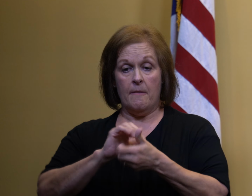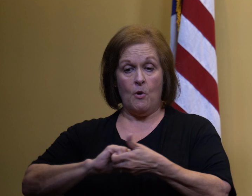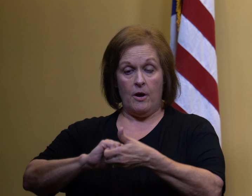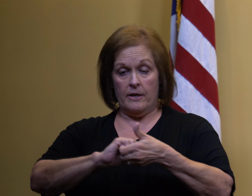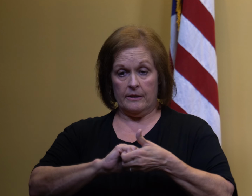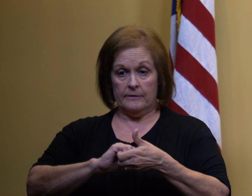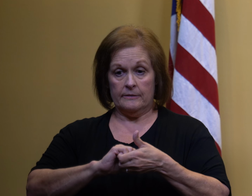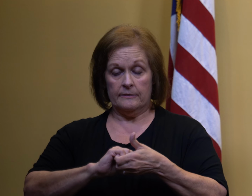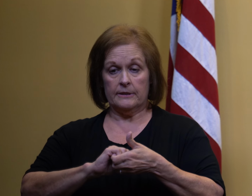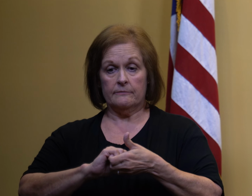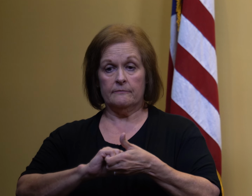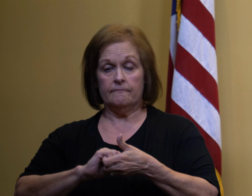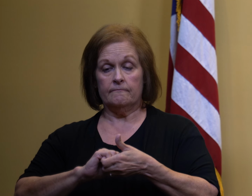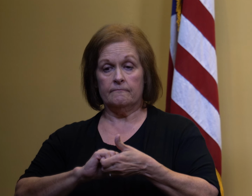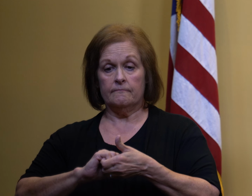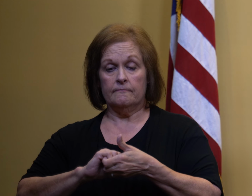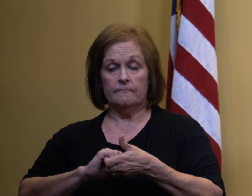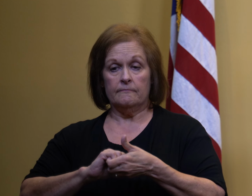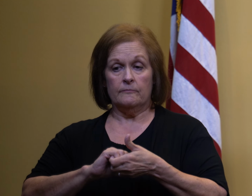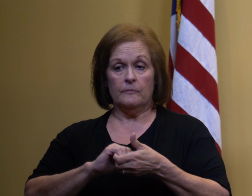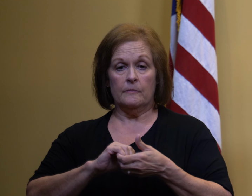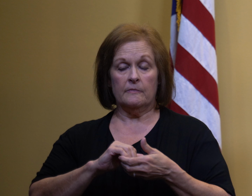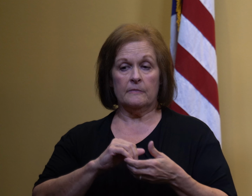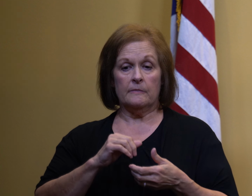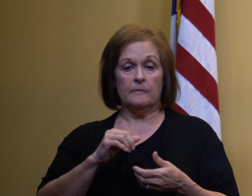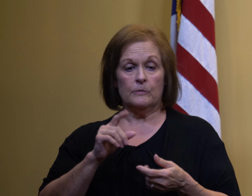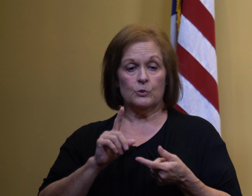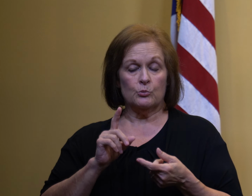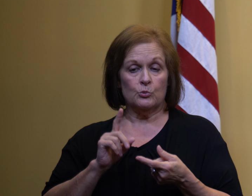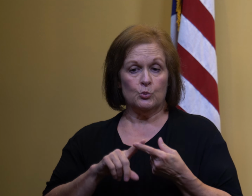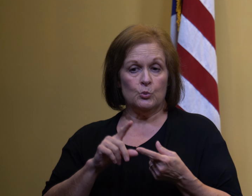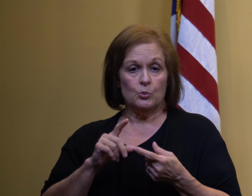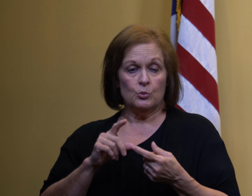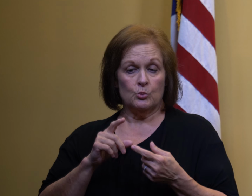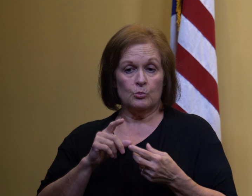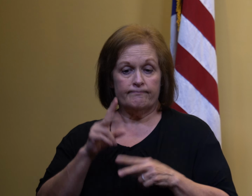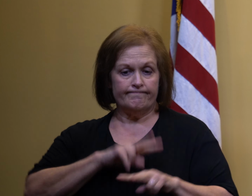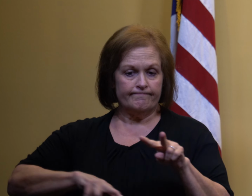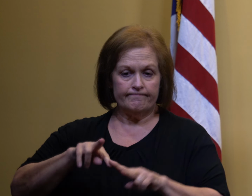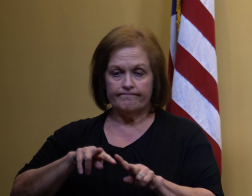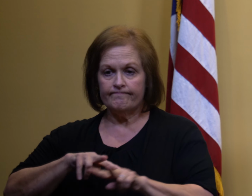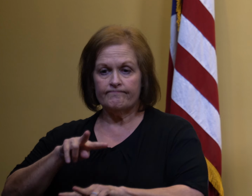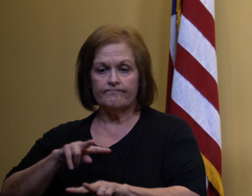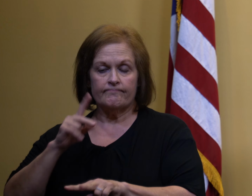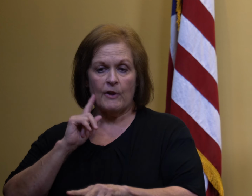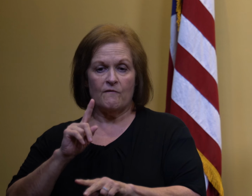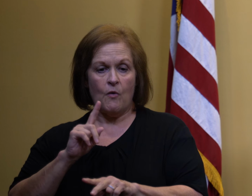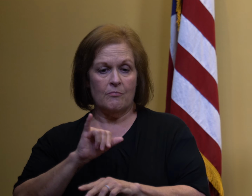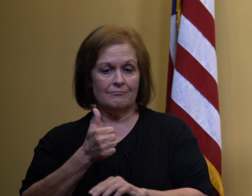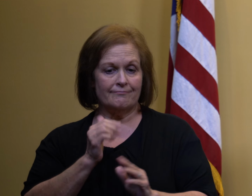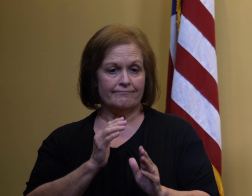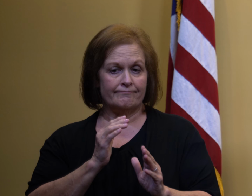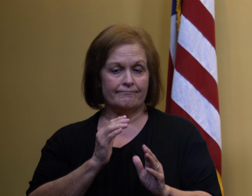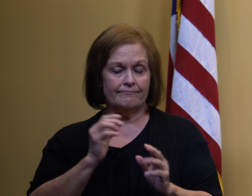both relative to the oversight of our interstate in terms of enforcement and the like. We